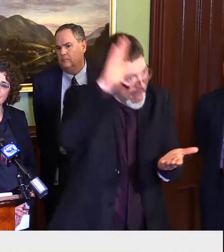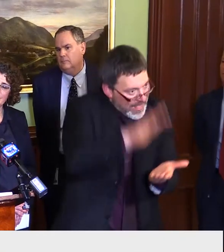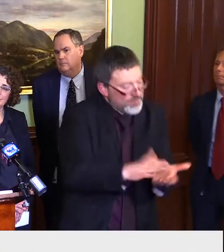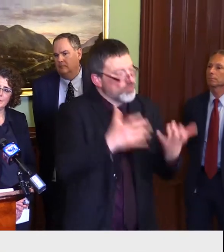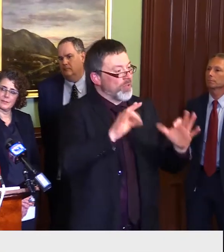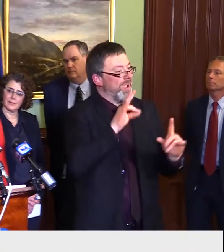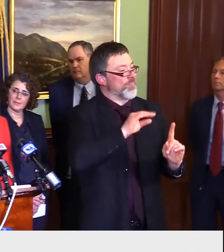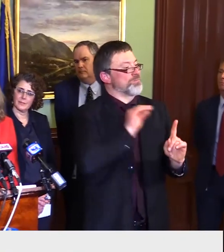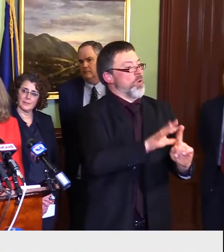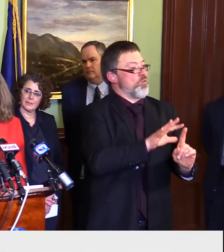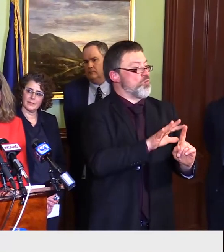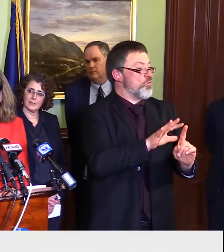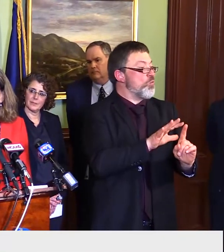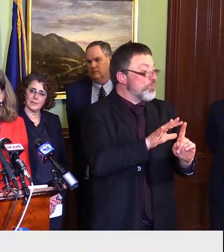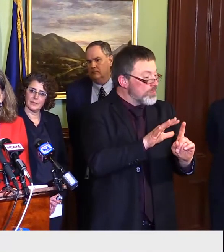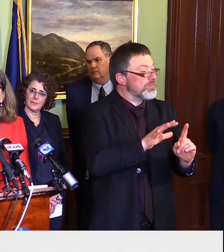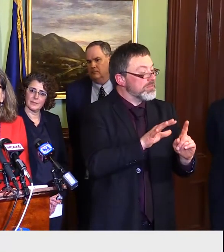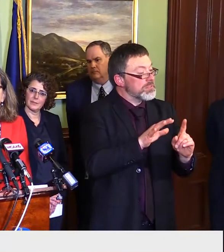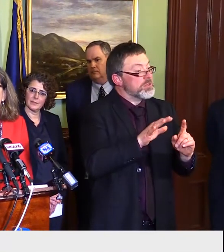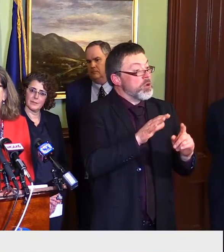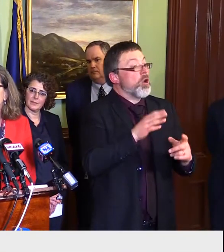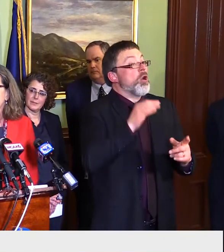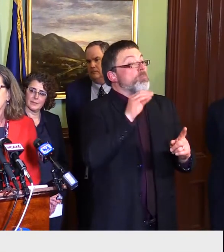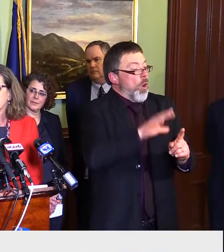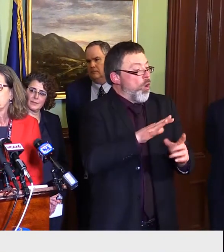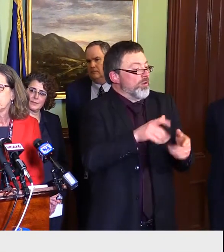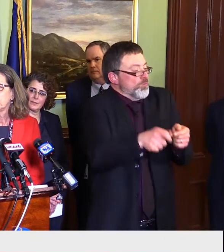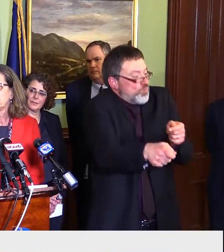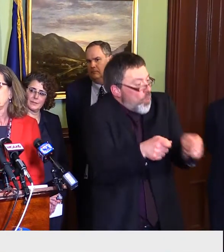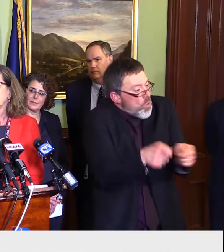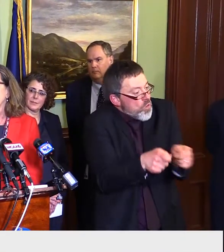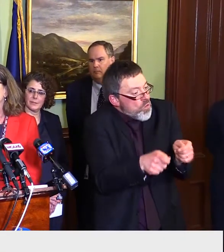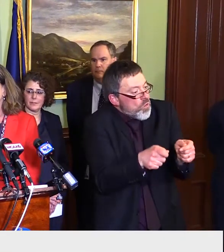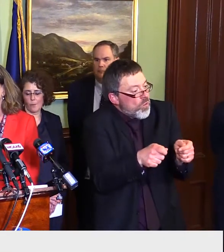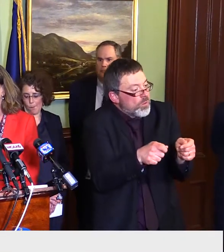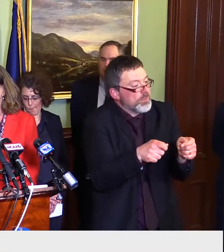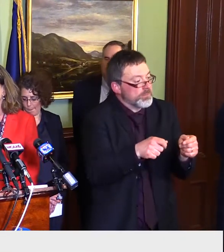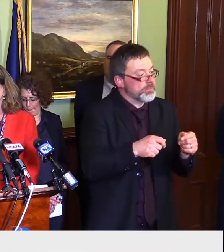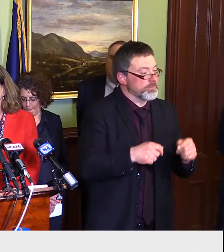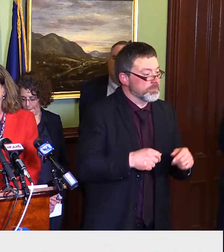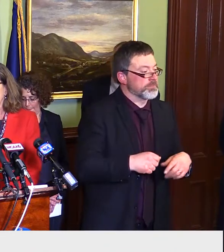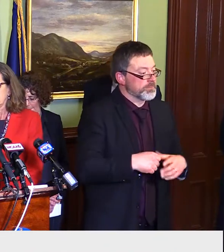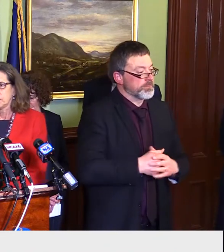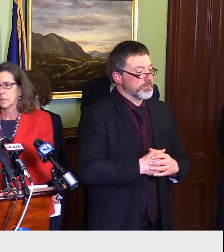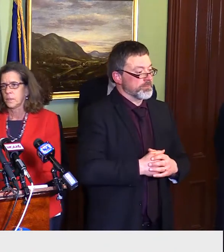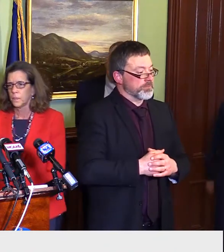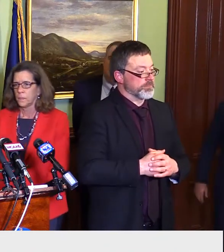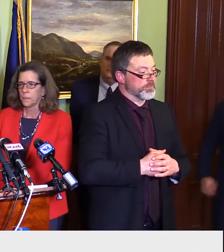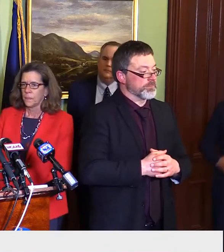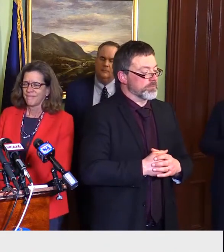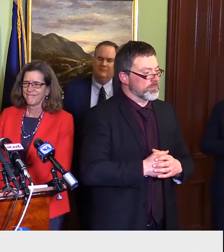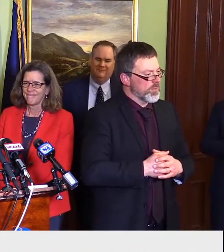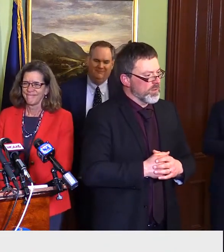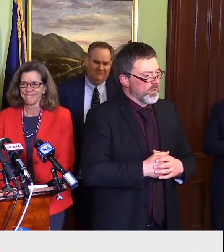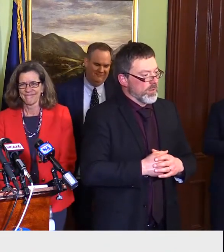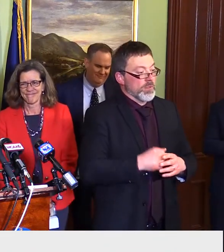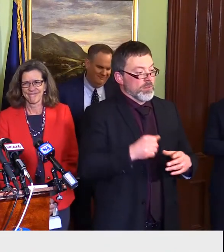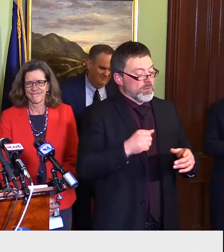our cabinet to encourage that as an option. The State House is a well-known petri dish.